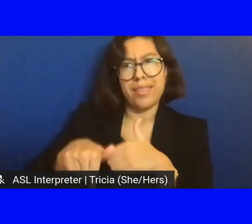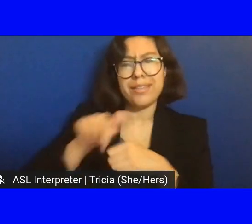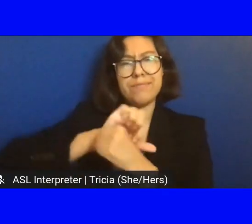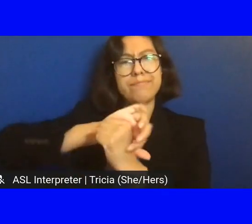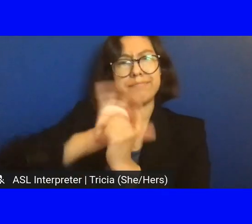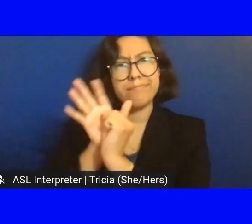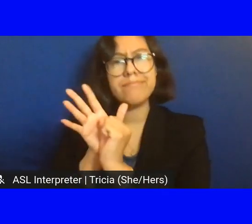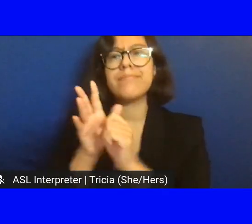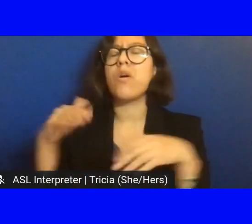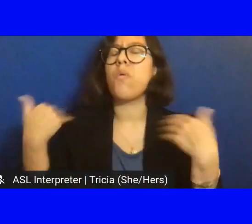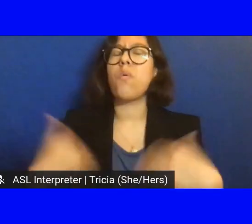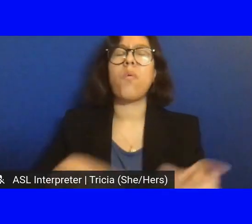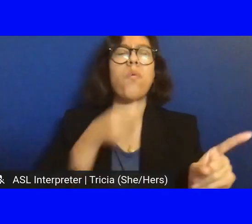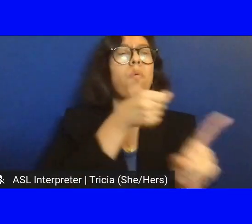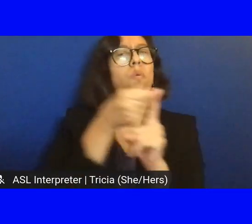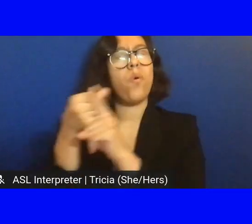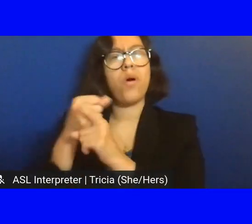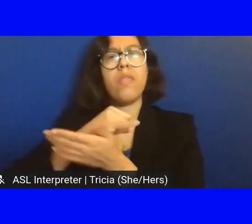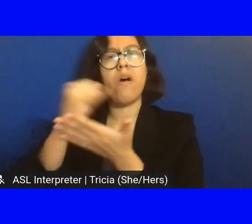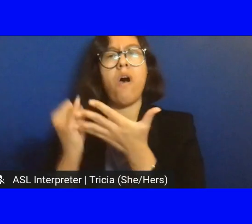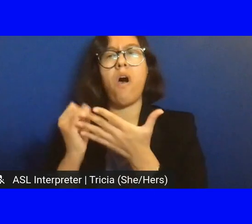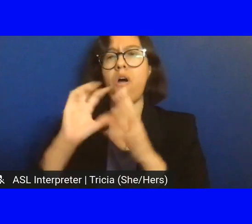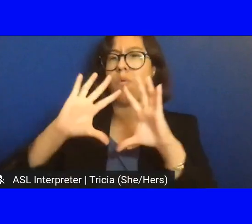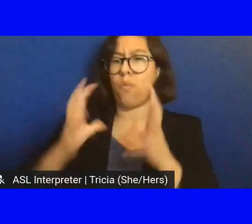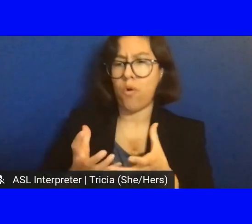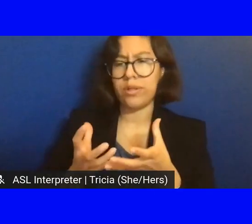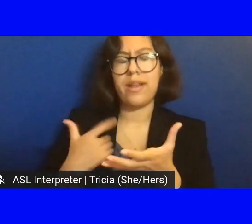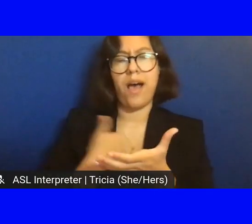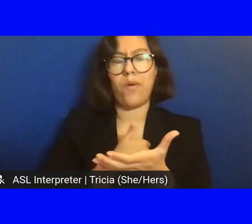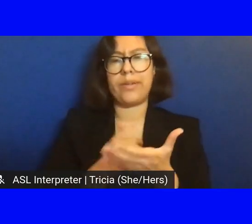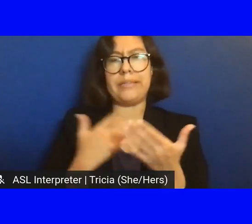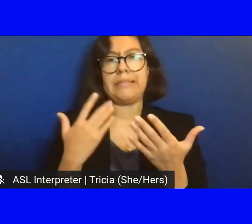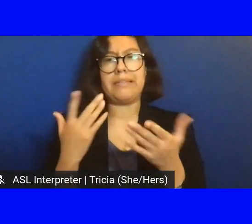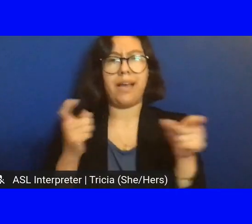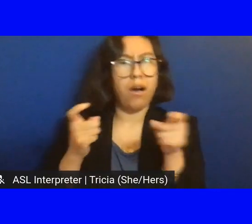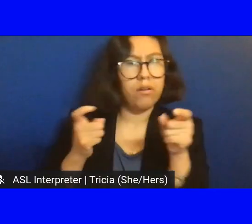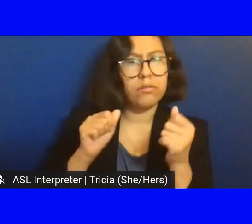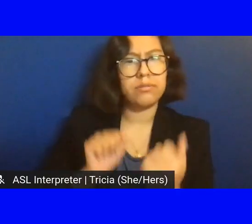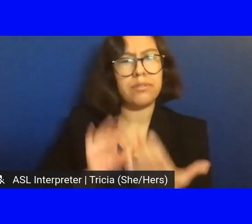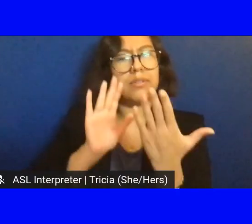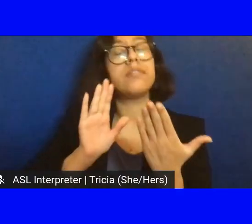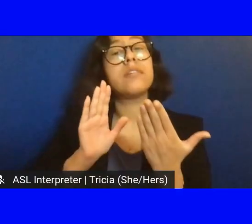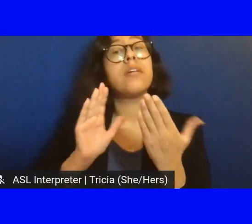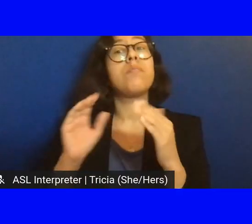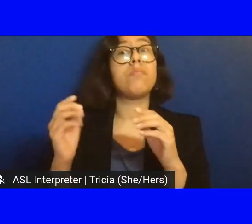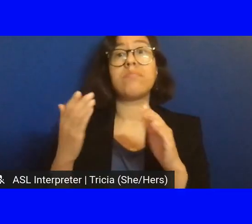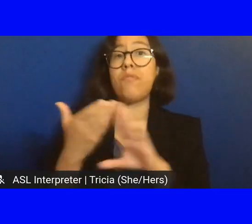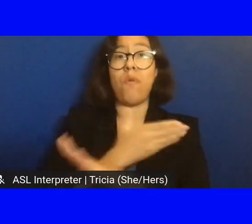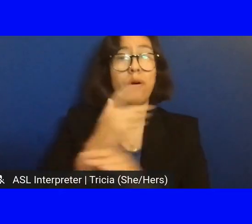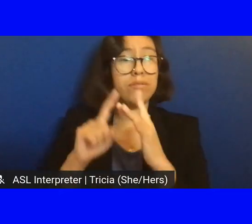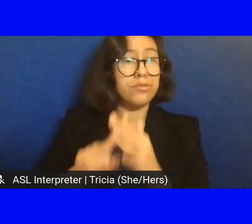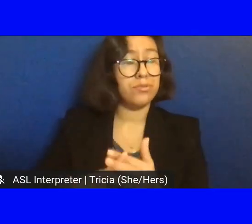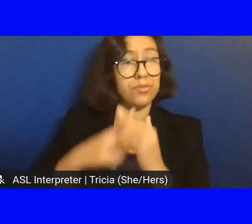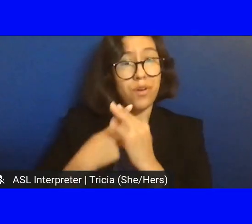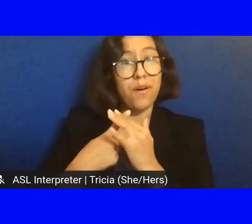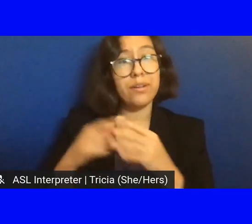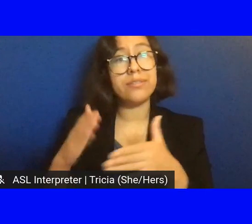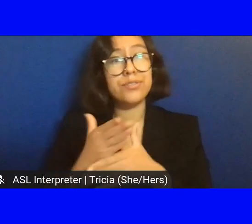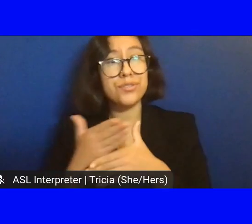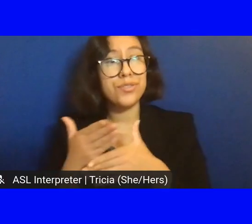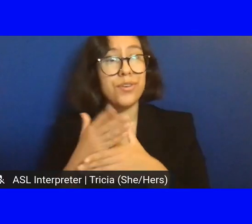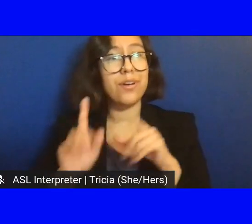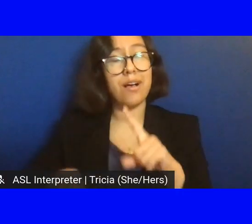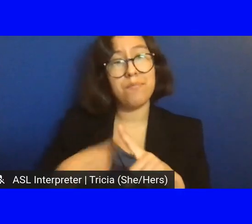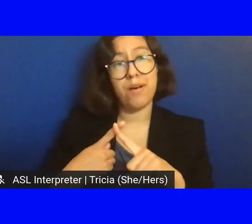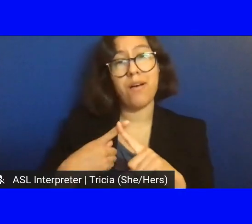crisis is affecting the art world and how we're grappling with it. Before we launch into the conversation today, I just want to share a little bit more